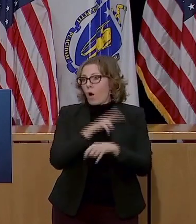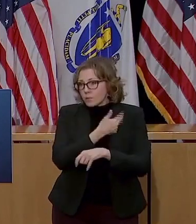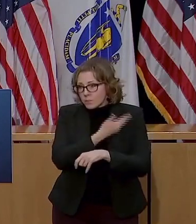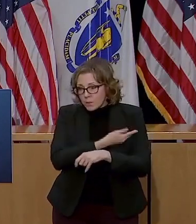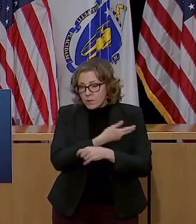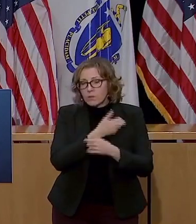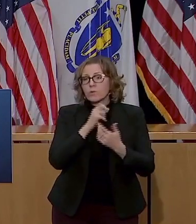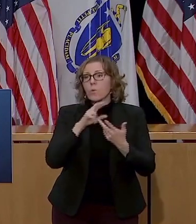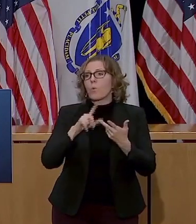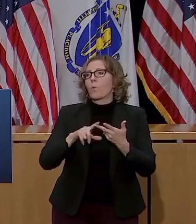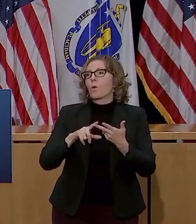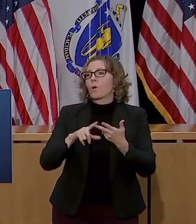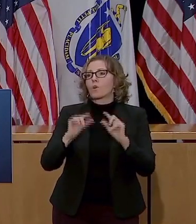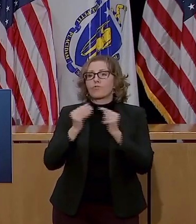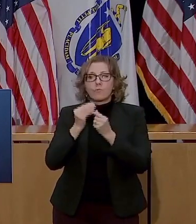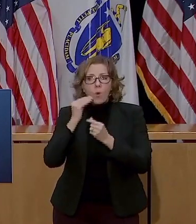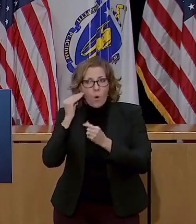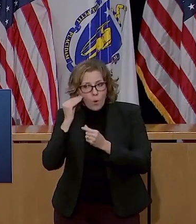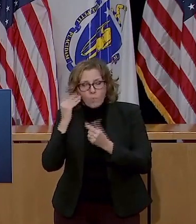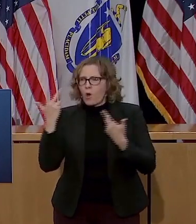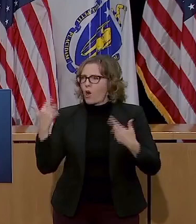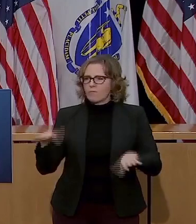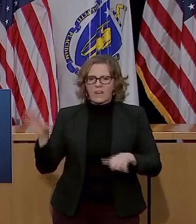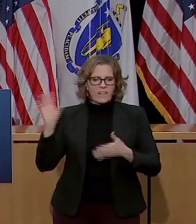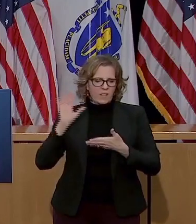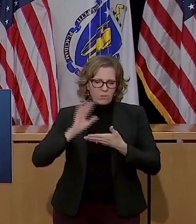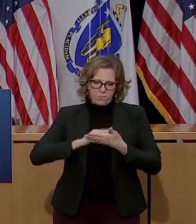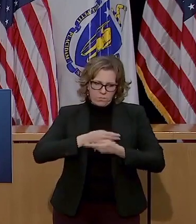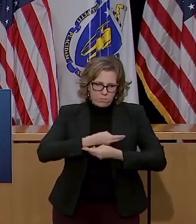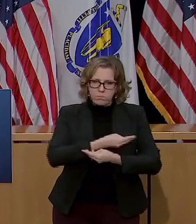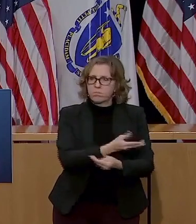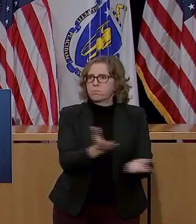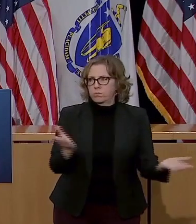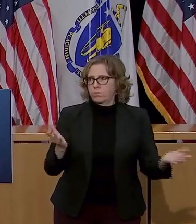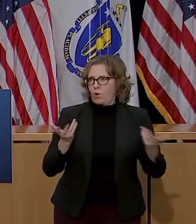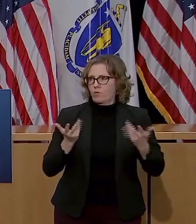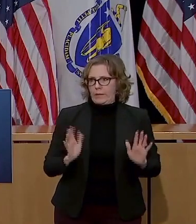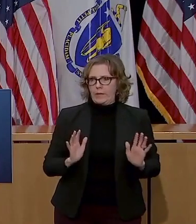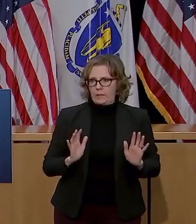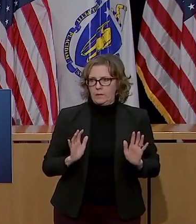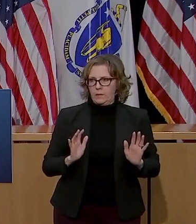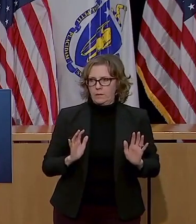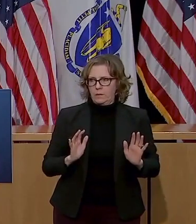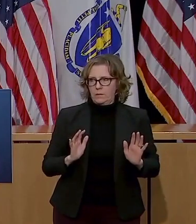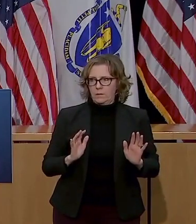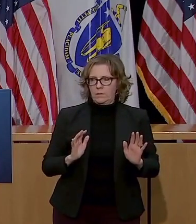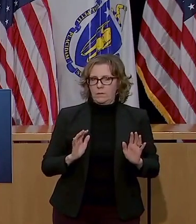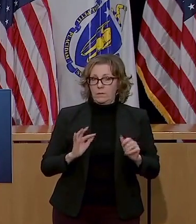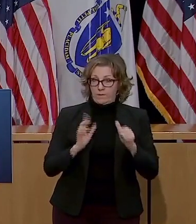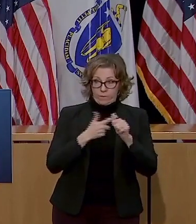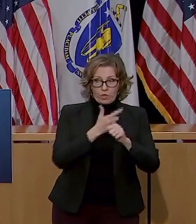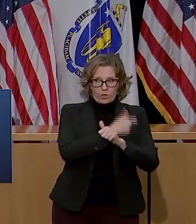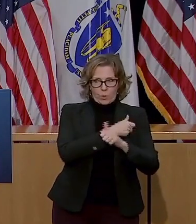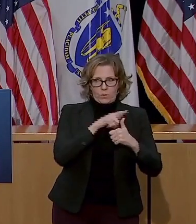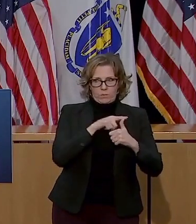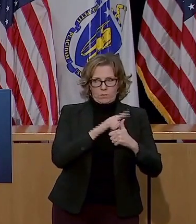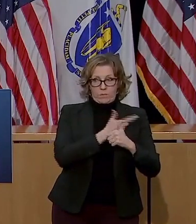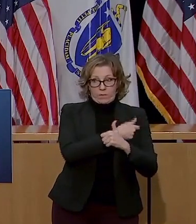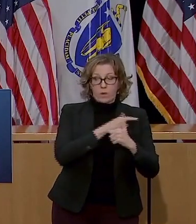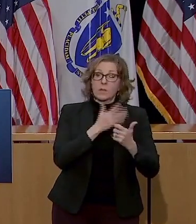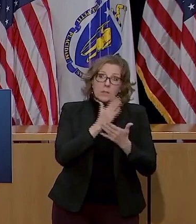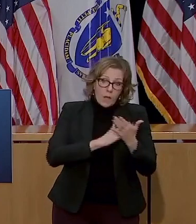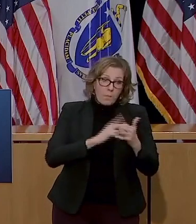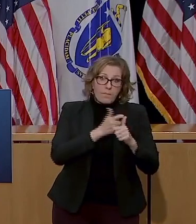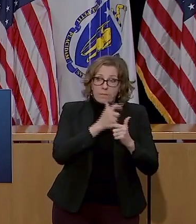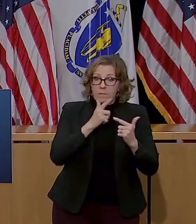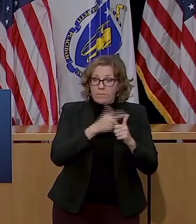hospitals, congregate care settings, and others, to begin the process of either first dosing people or second dosing people. I